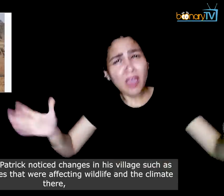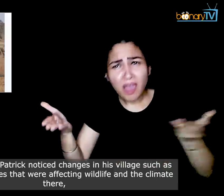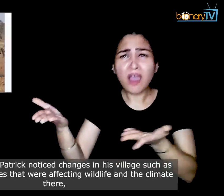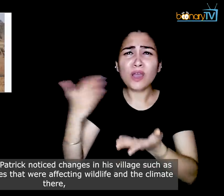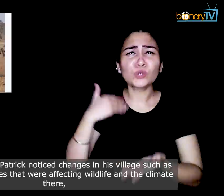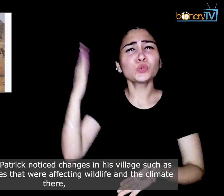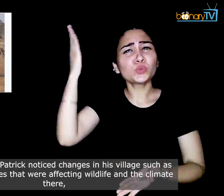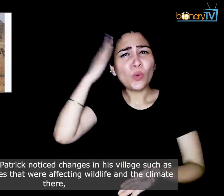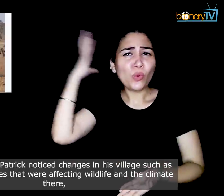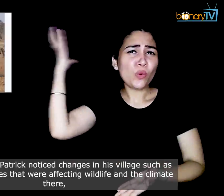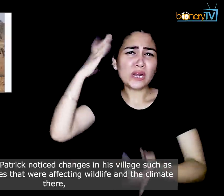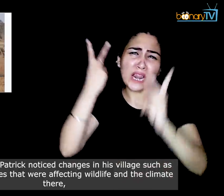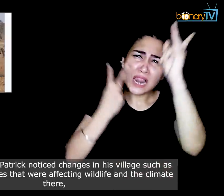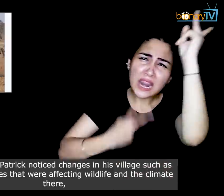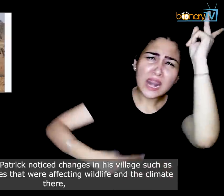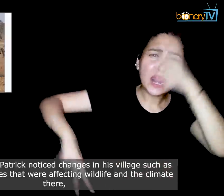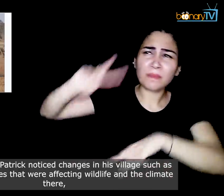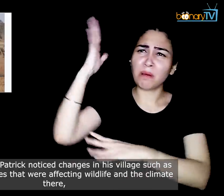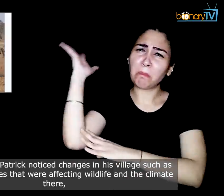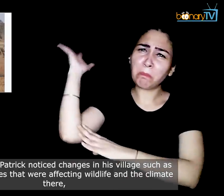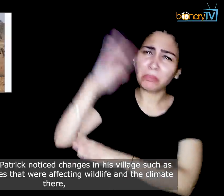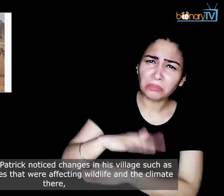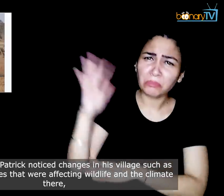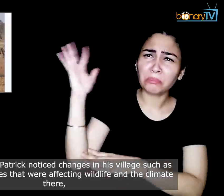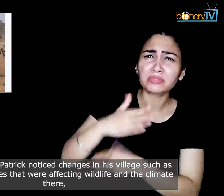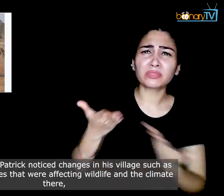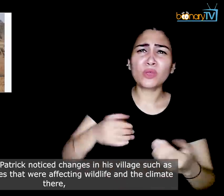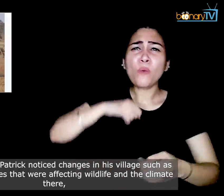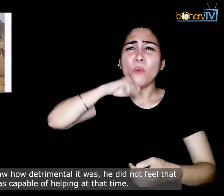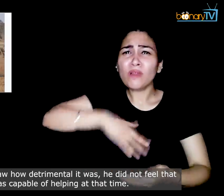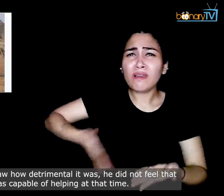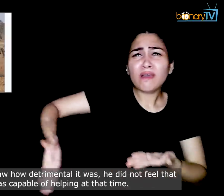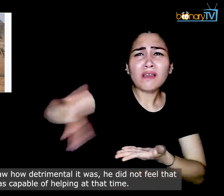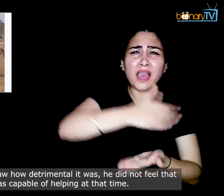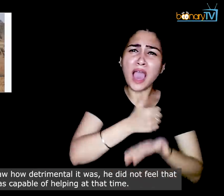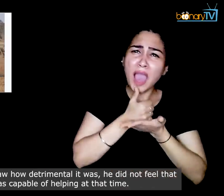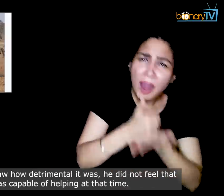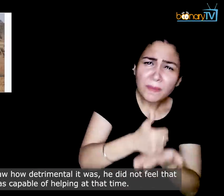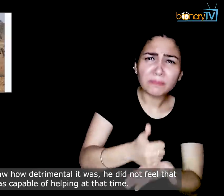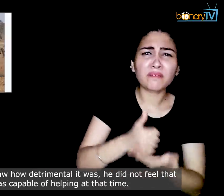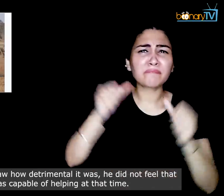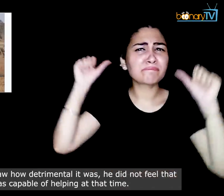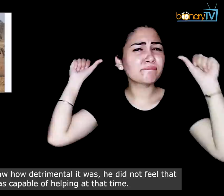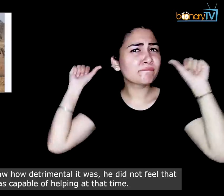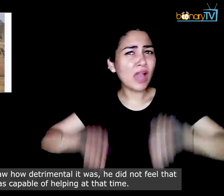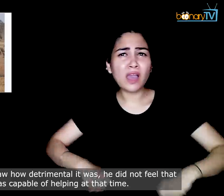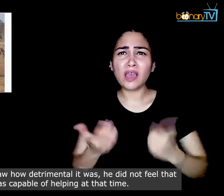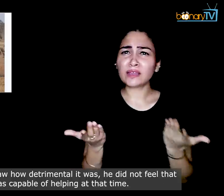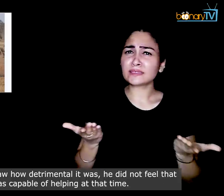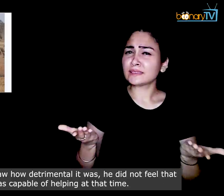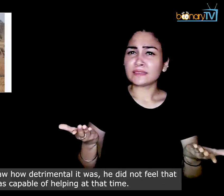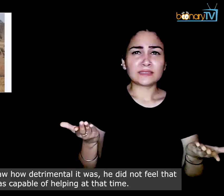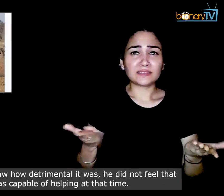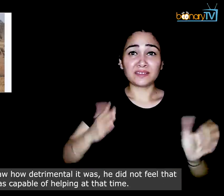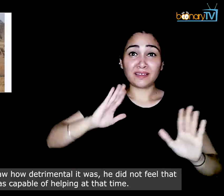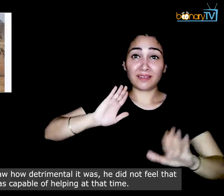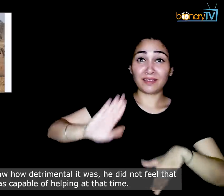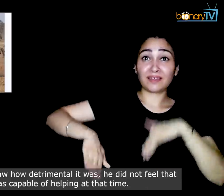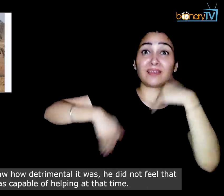were affecting wildlife and the climate there. And though he saw how detrimental it was, he did not